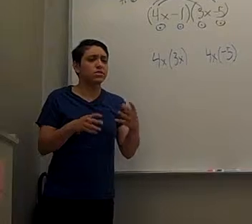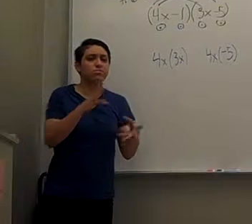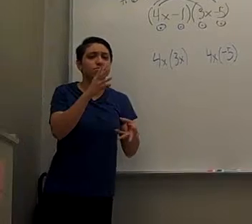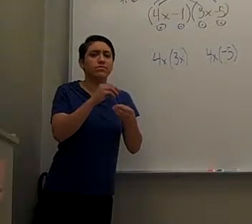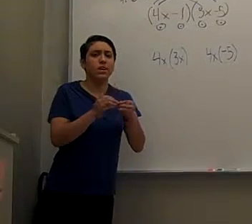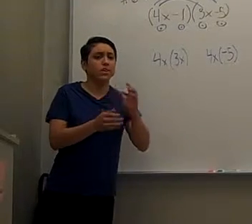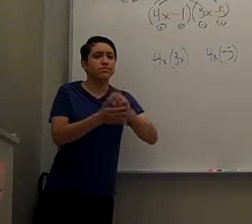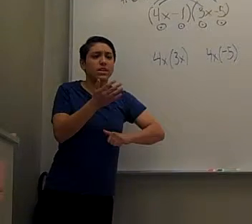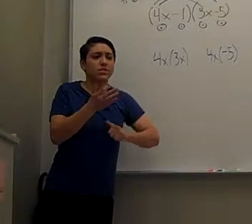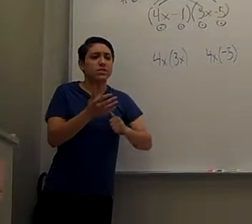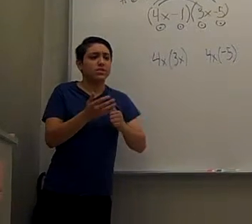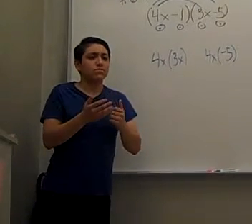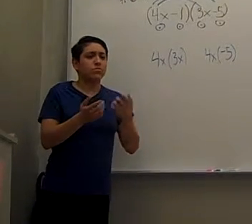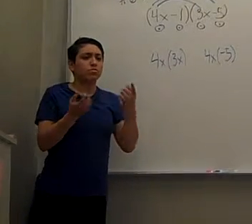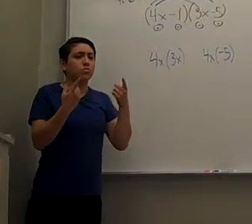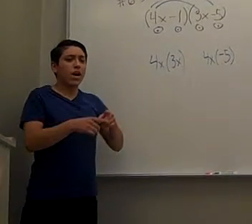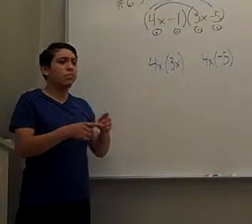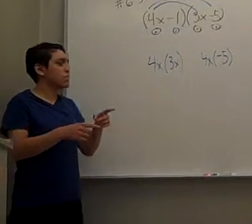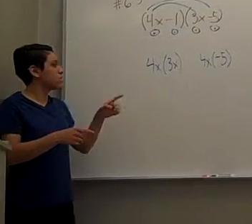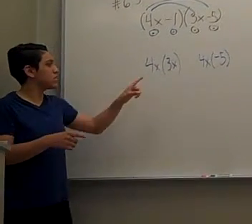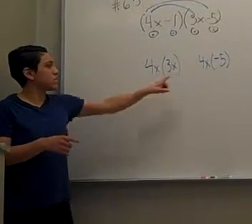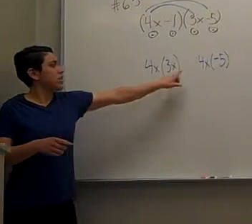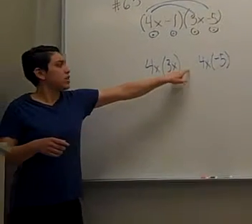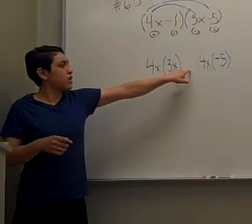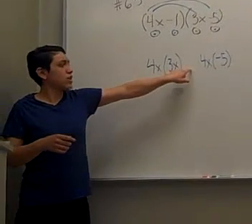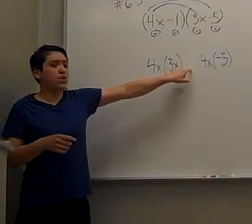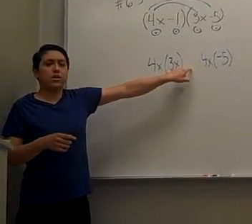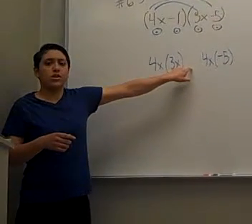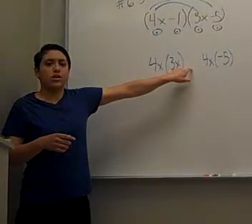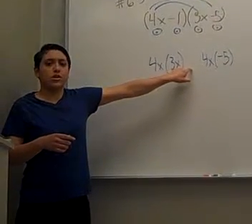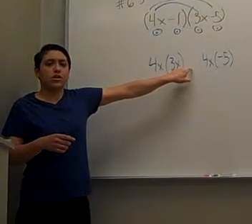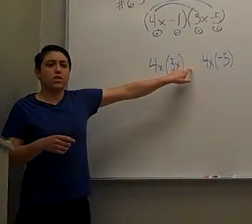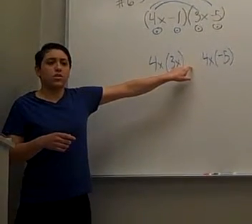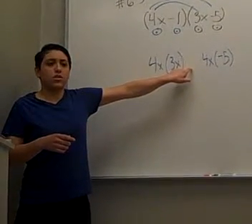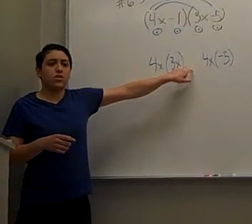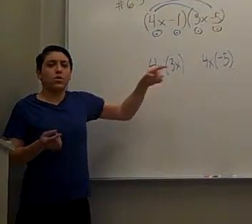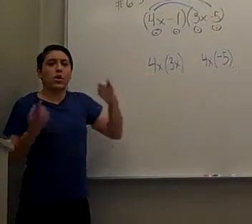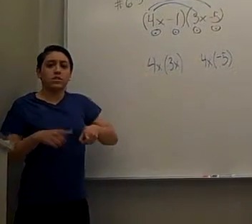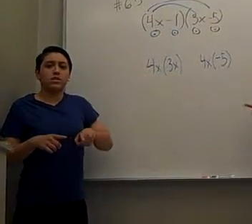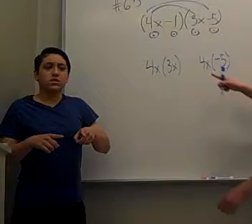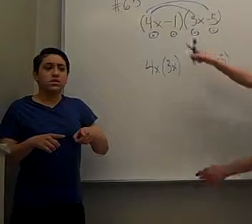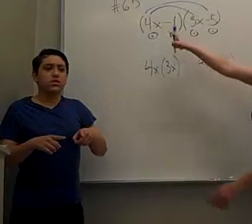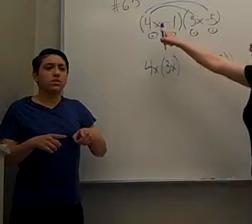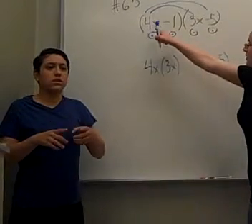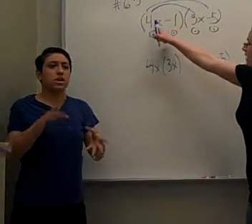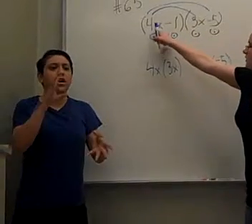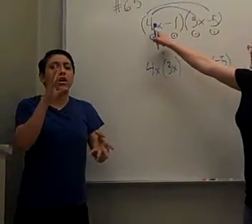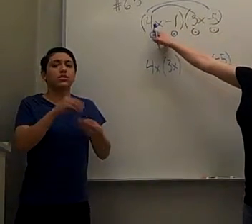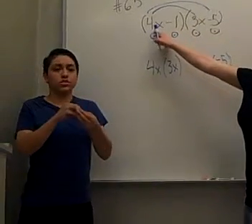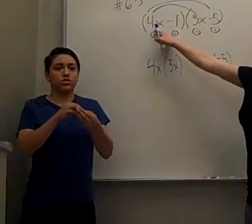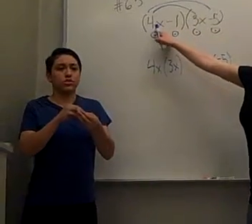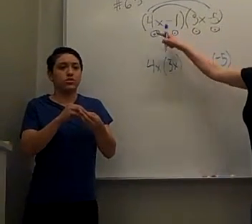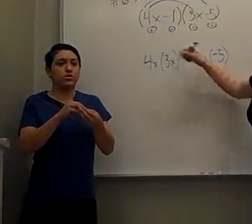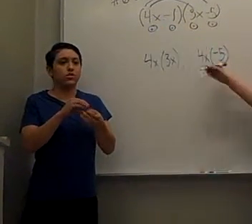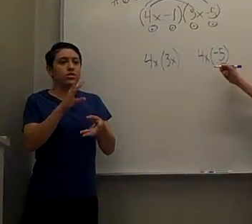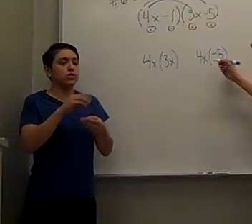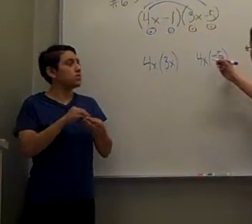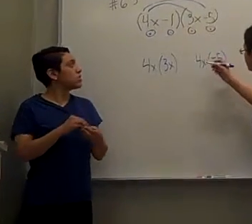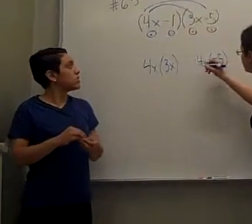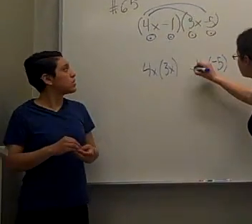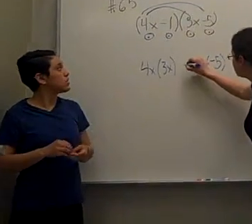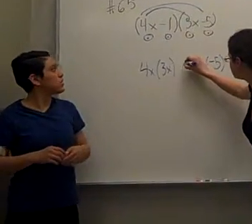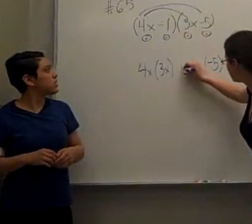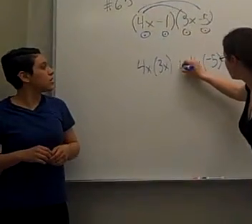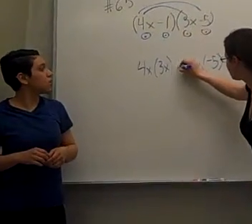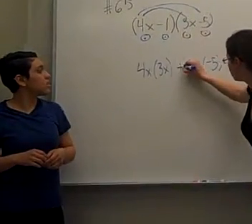Plus, yeah, y plus, defend that. Because the 4 is a positive. It's a positive 4, good. Yeah, absolutely, Rachel. This is a positive